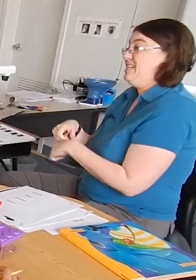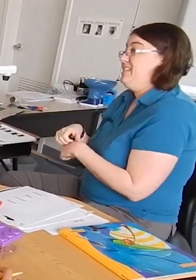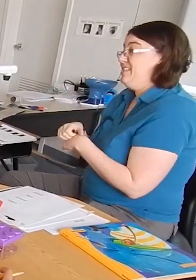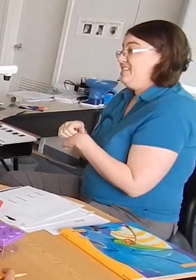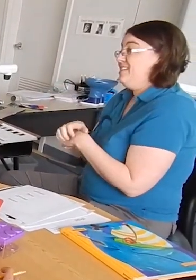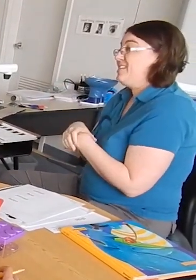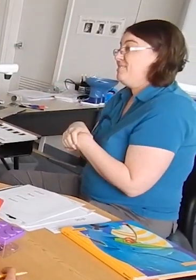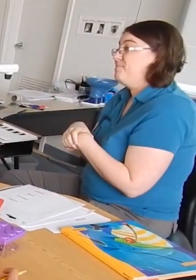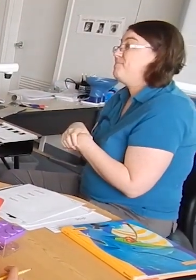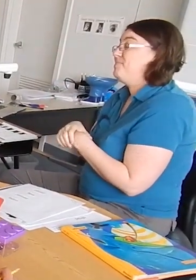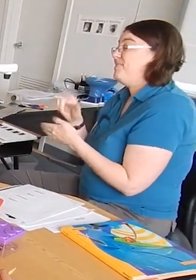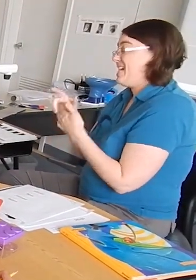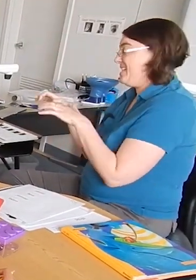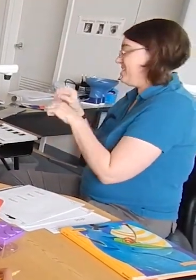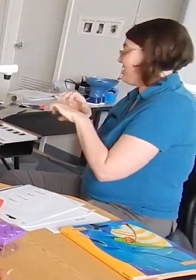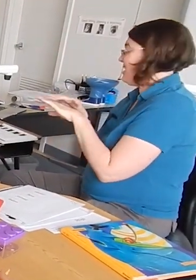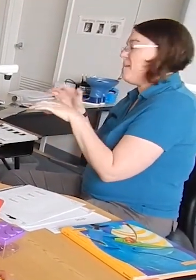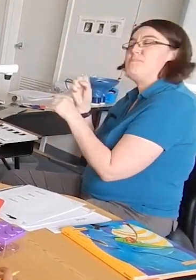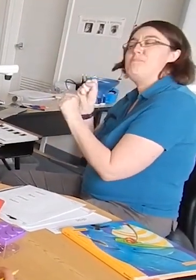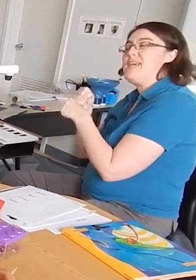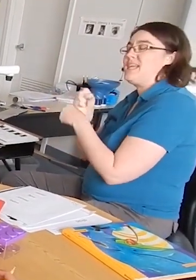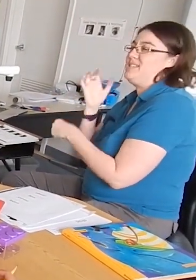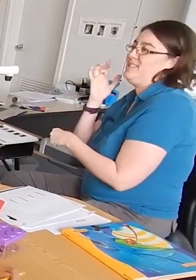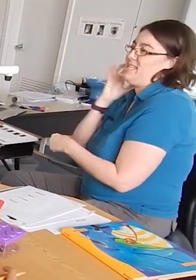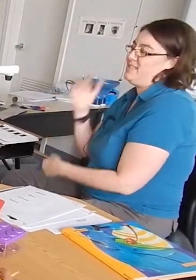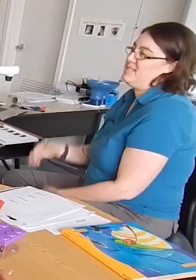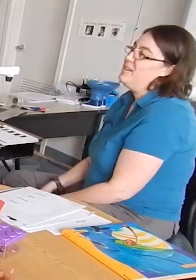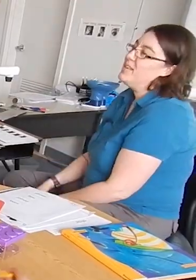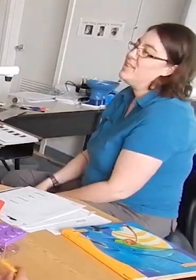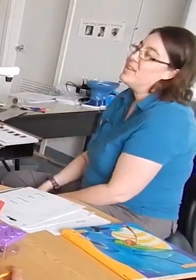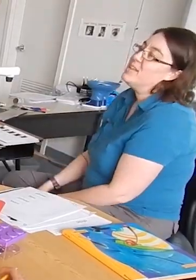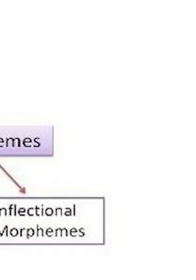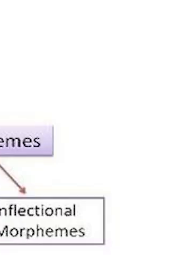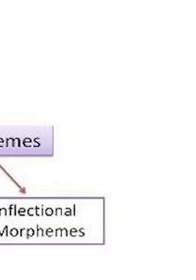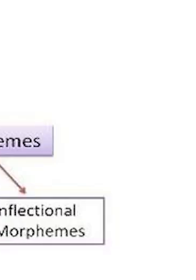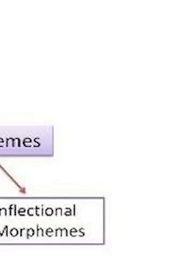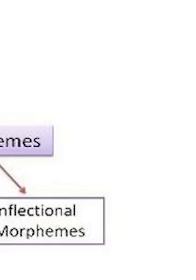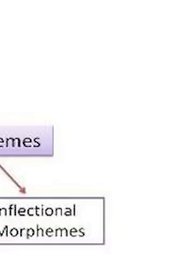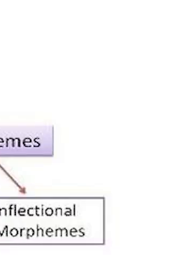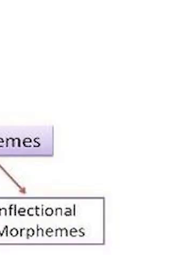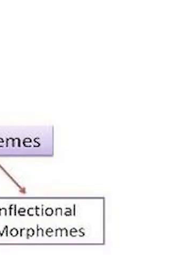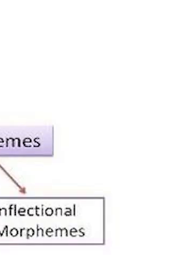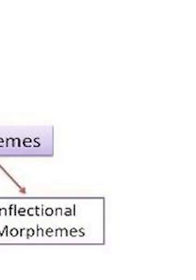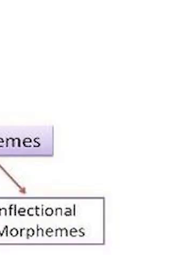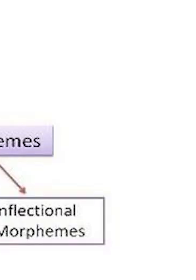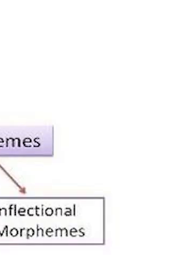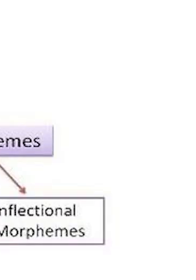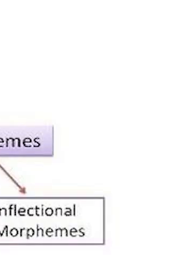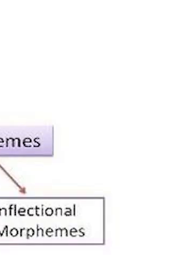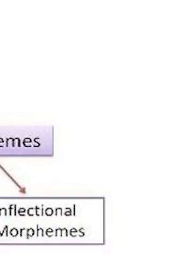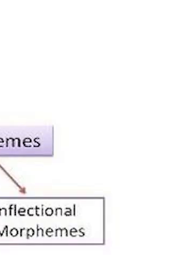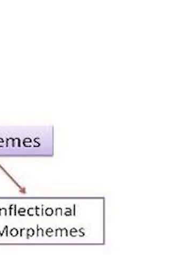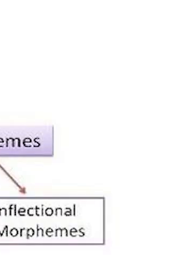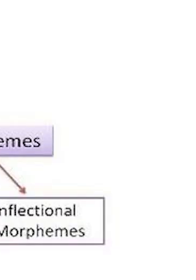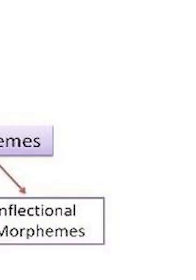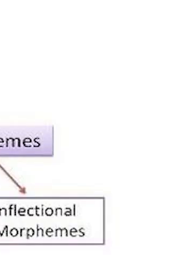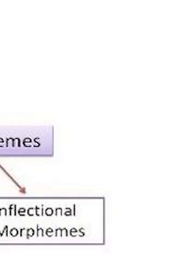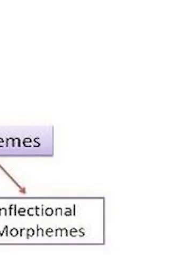to improve here year after year, grade after grade. The ability to manually code the many